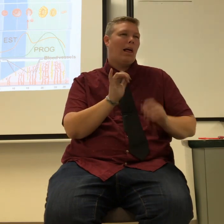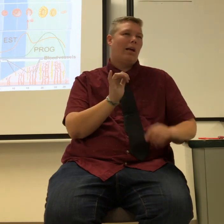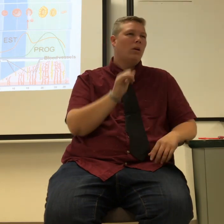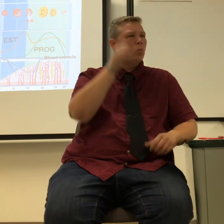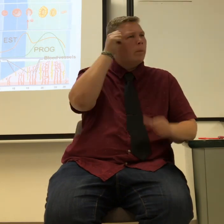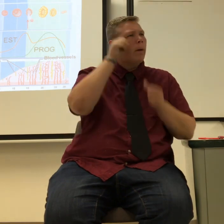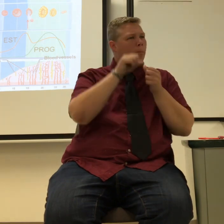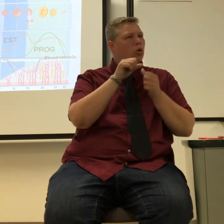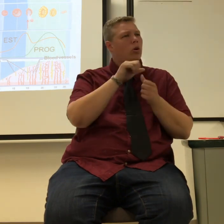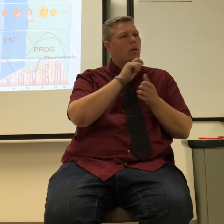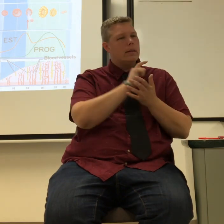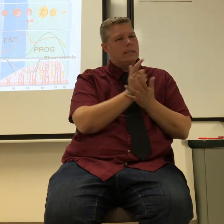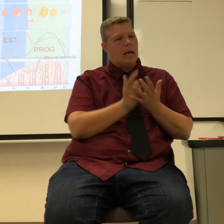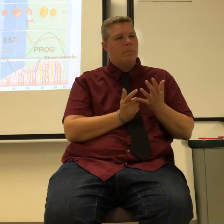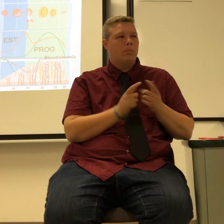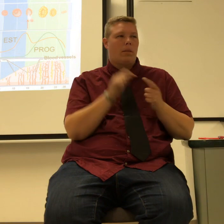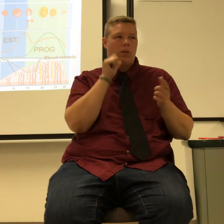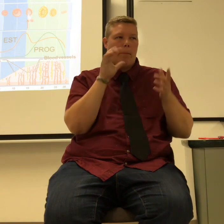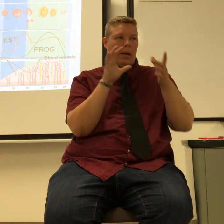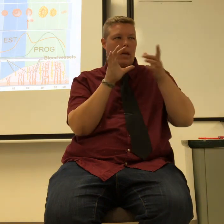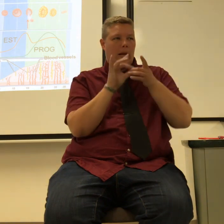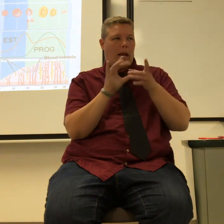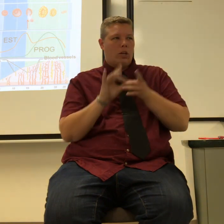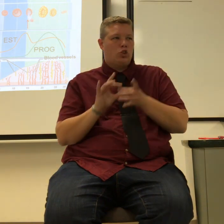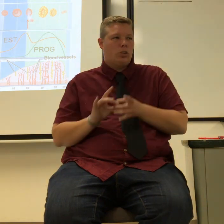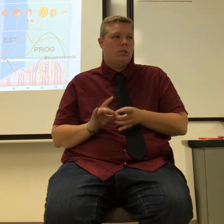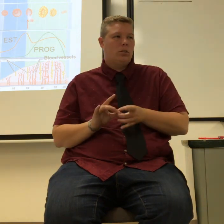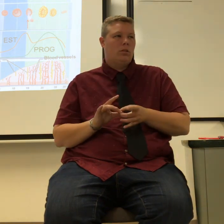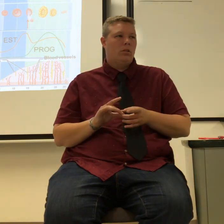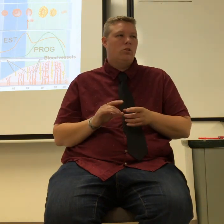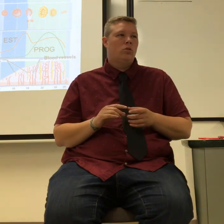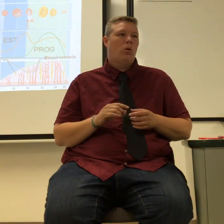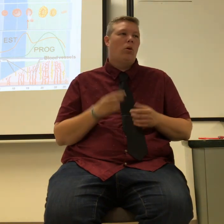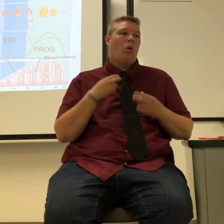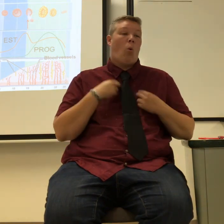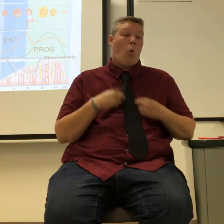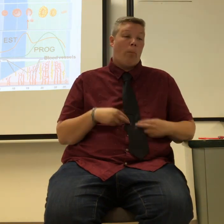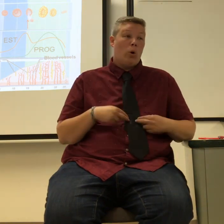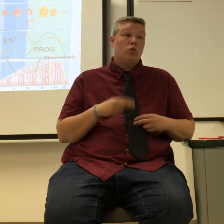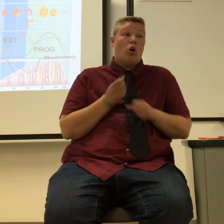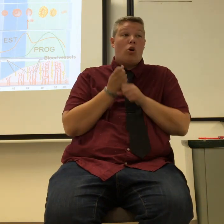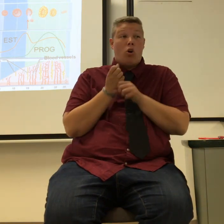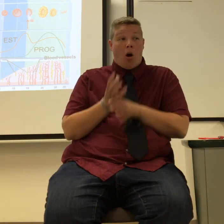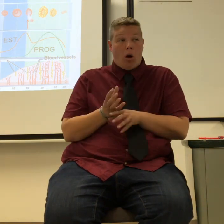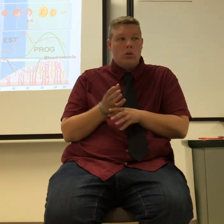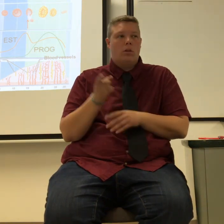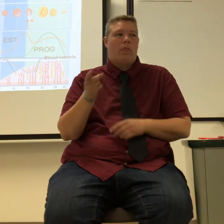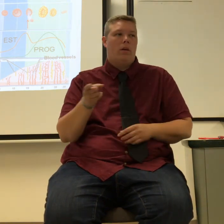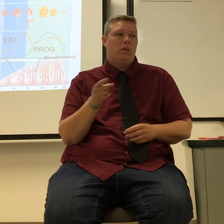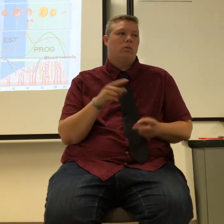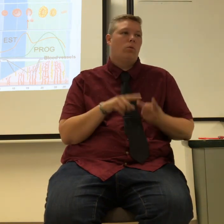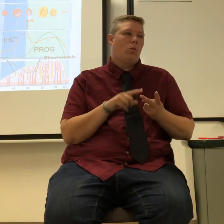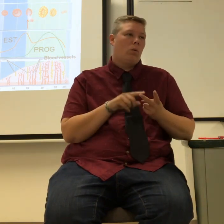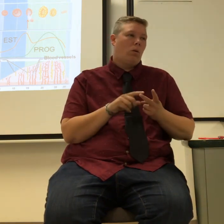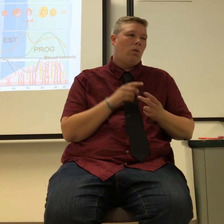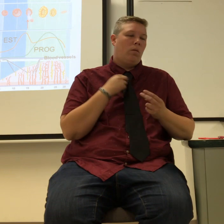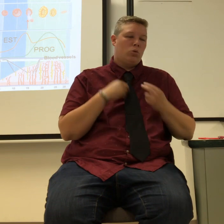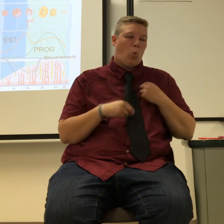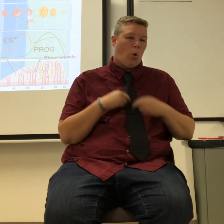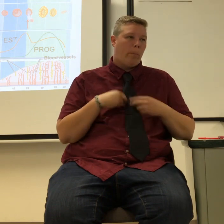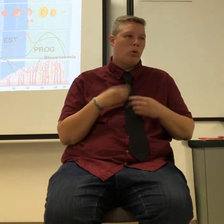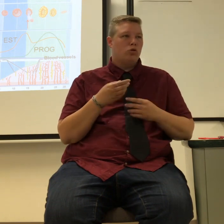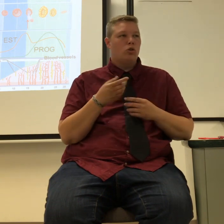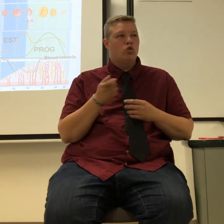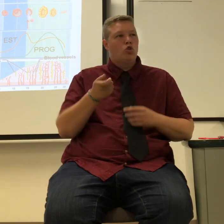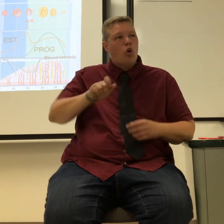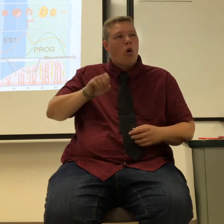don't make the connections. They don't know this causes that. Maybe the B